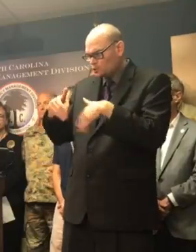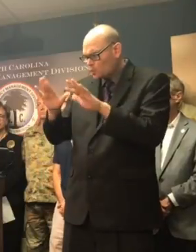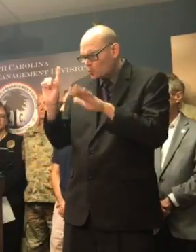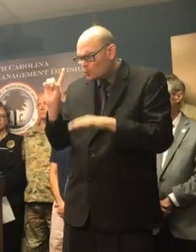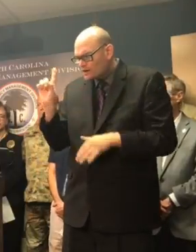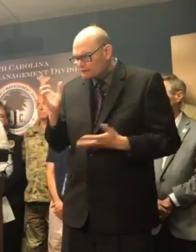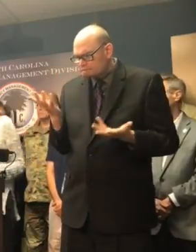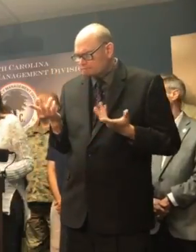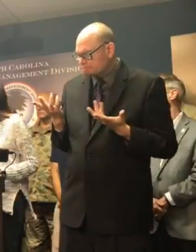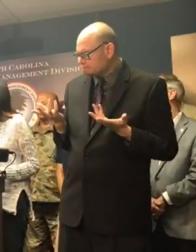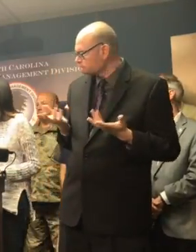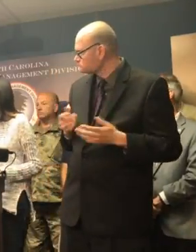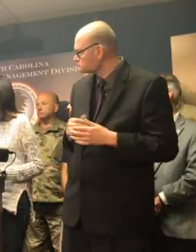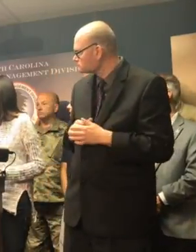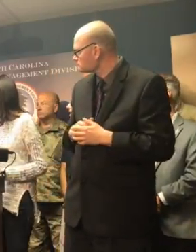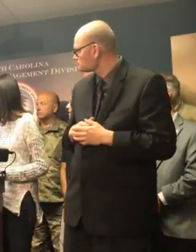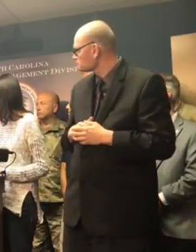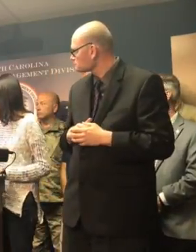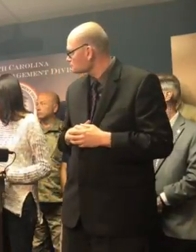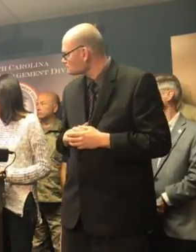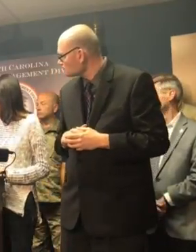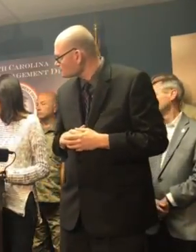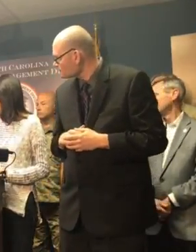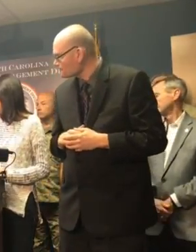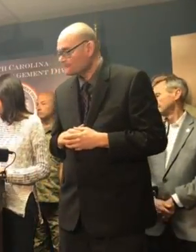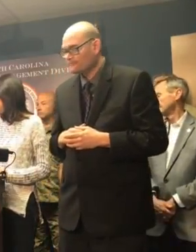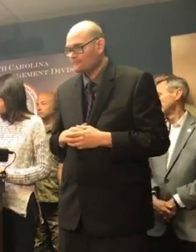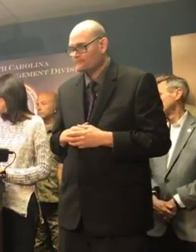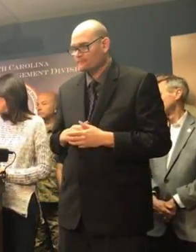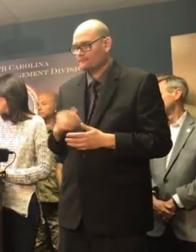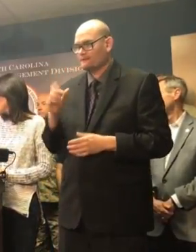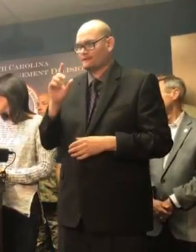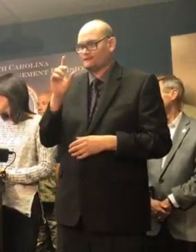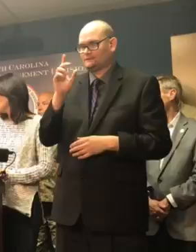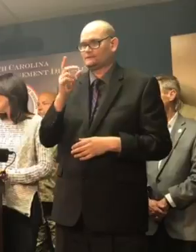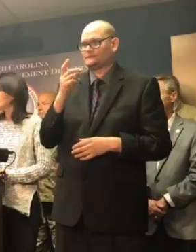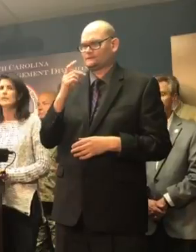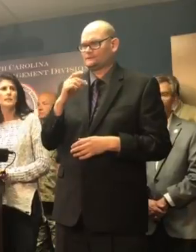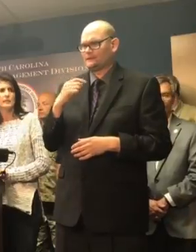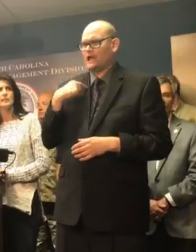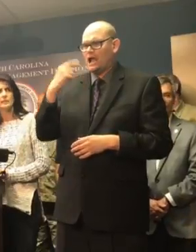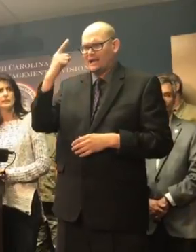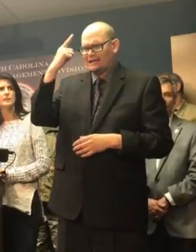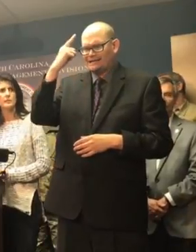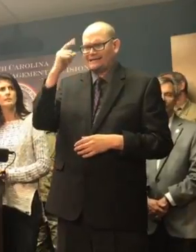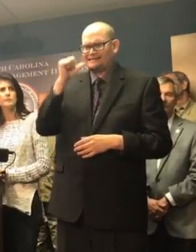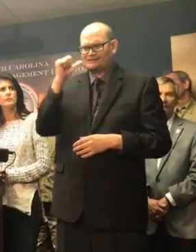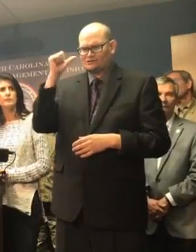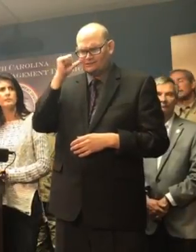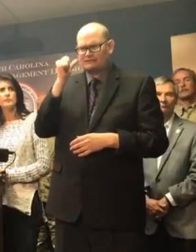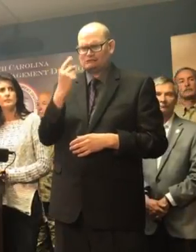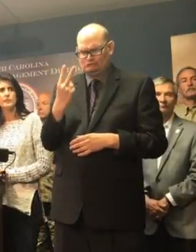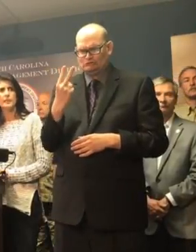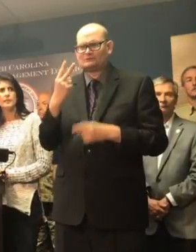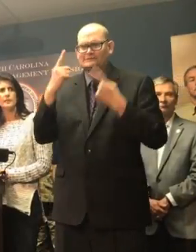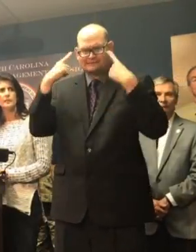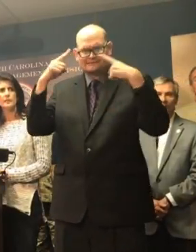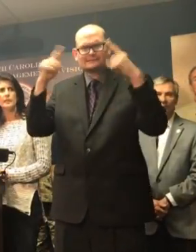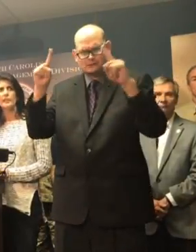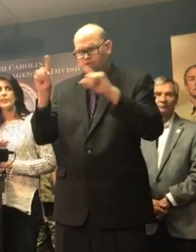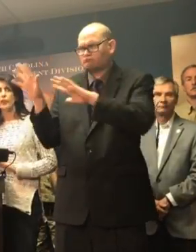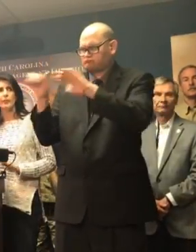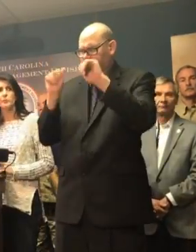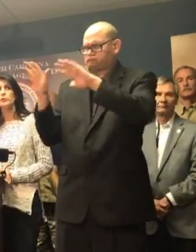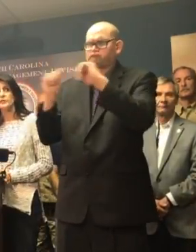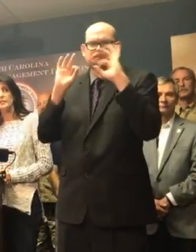think we had talked about that earlier, but we did have 2 nursing homes that evacuated. That was yesterday, right? That was, and that's been successfully completed with no